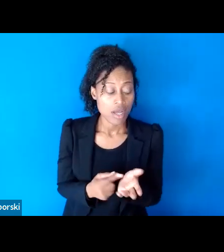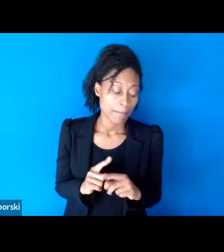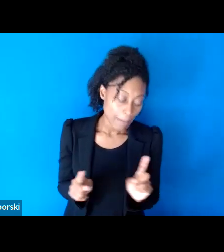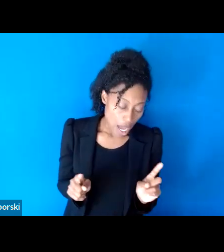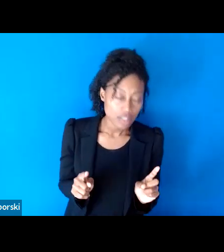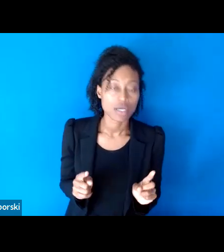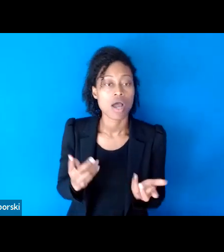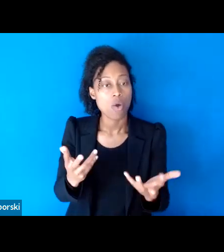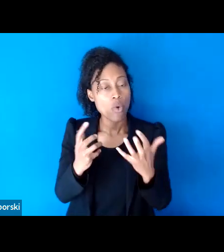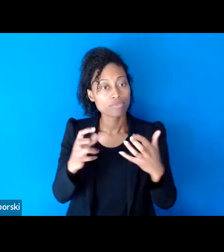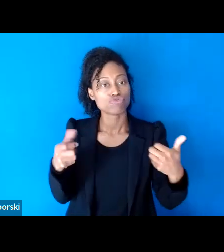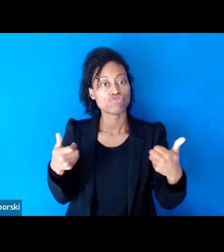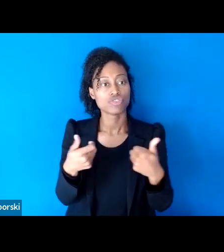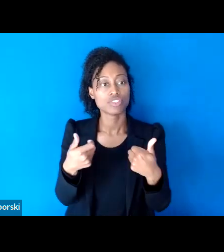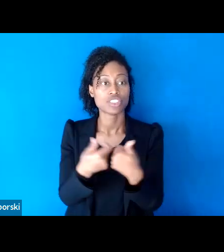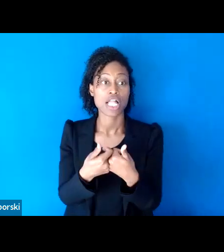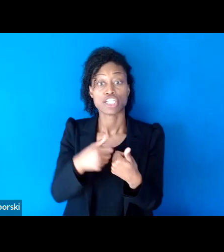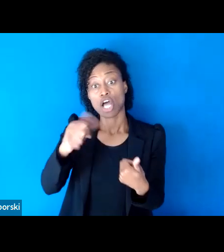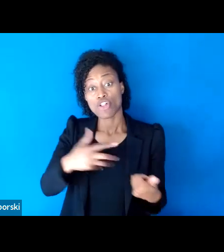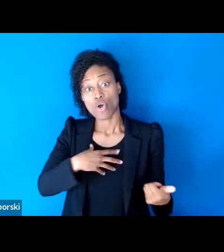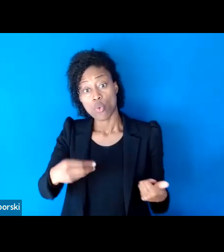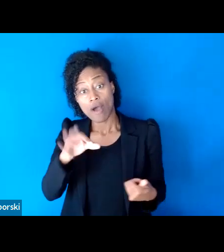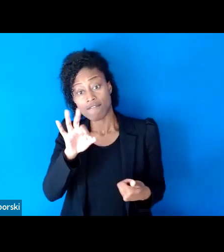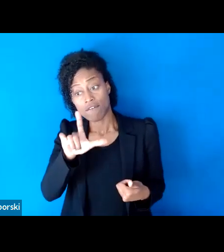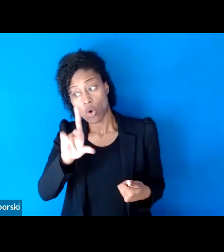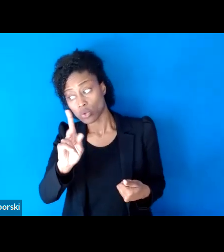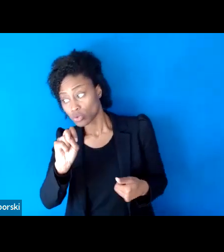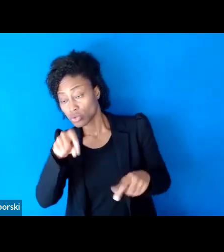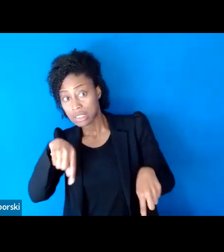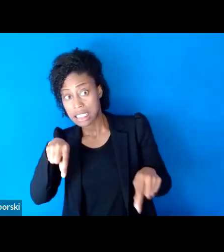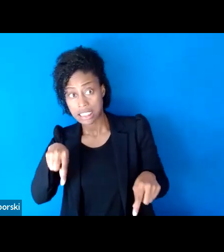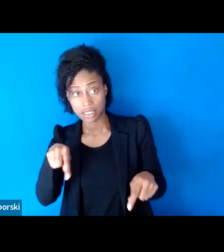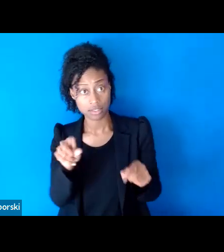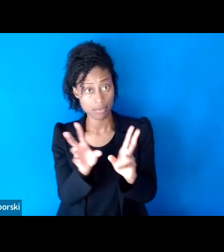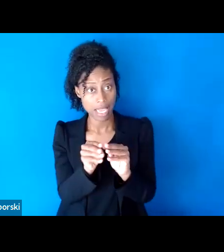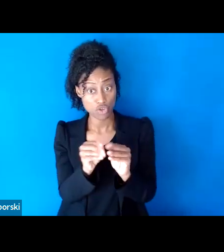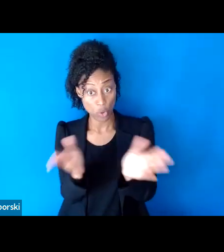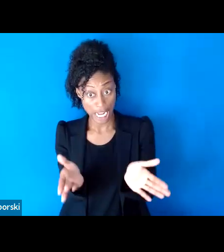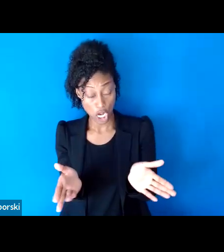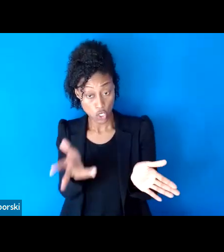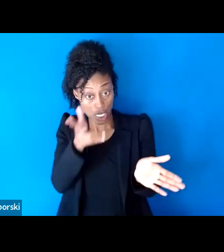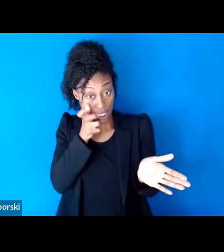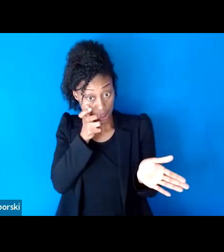to challenge other white folks who may be inside of this meeting is just,